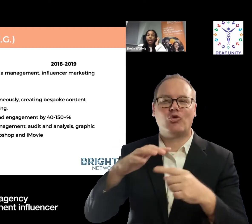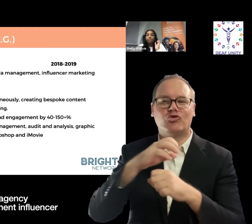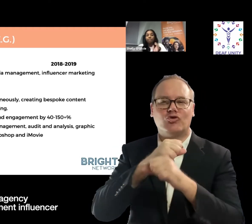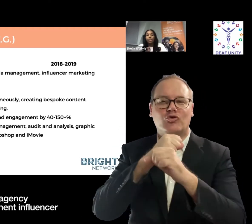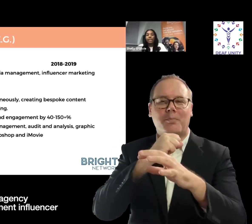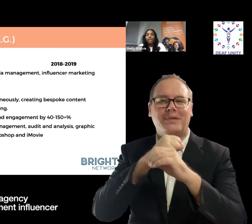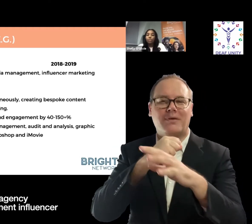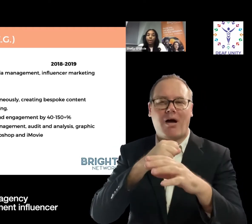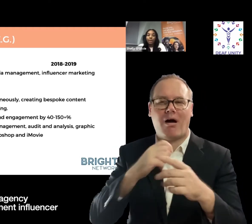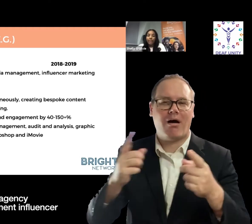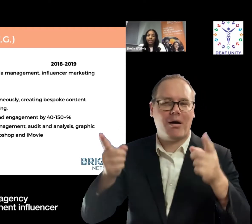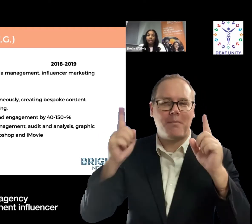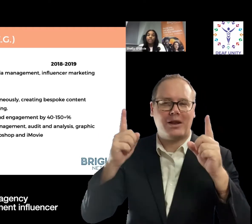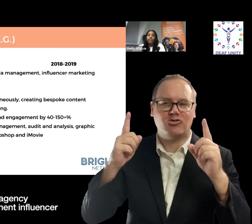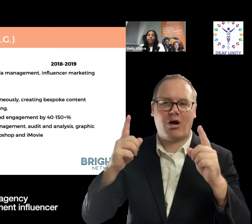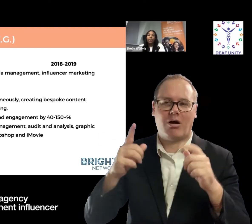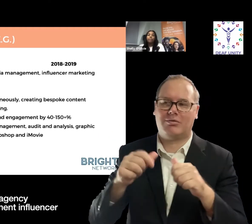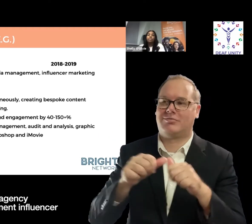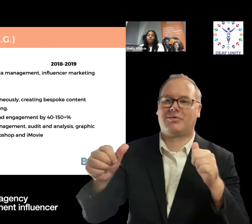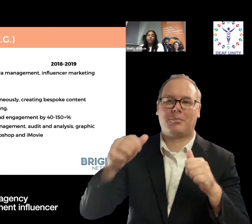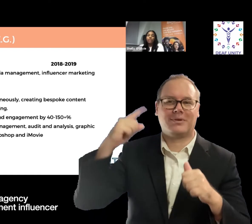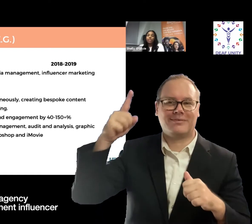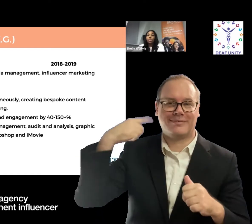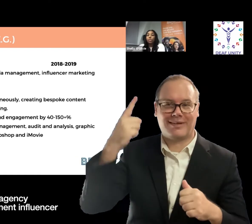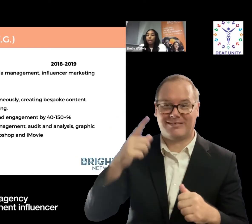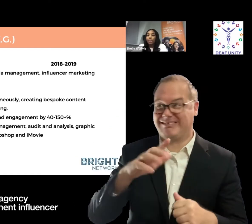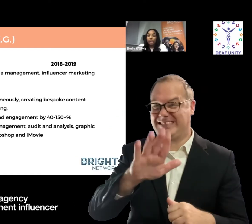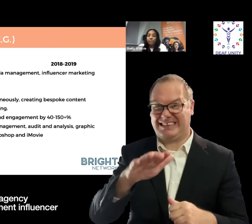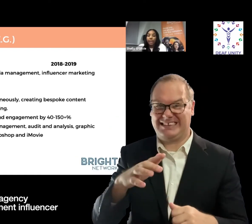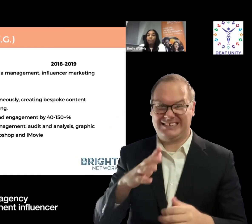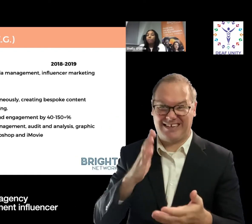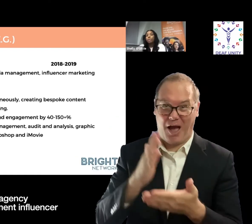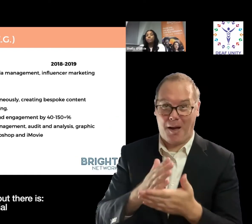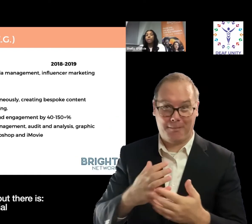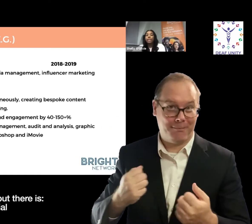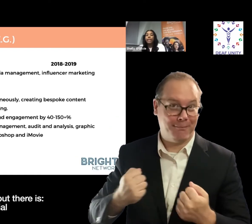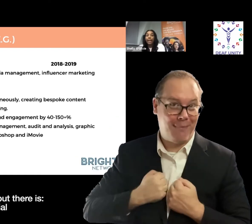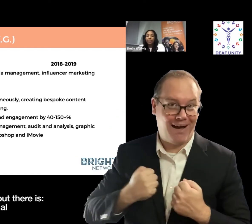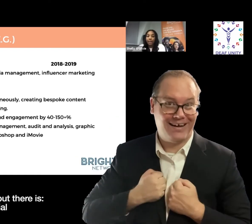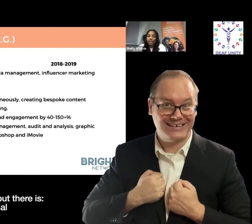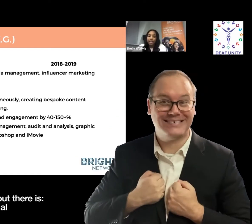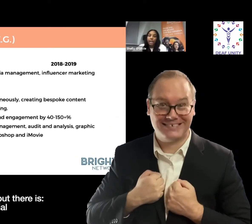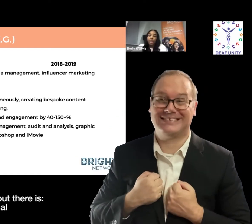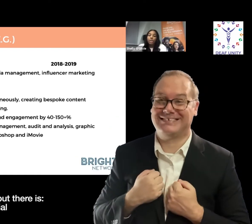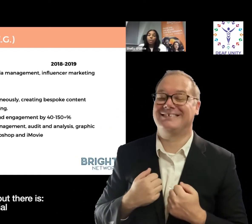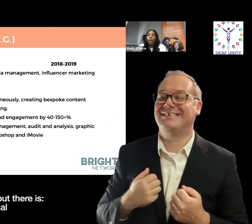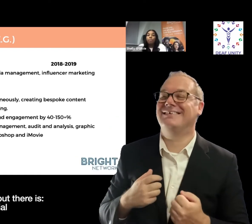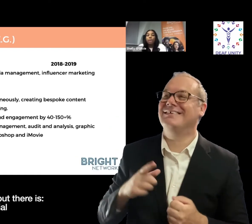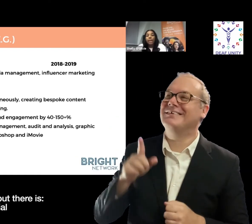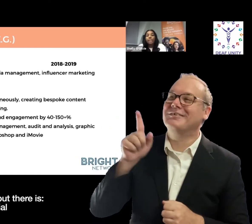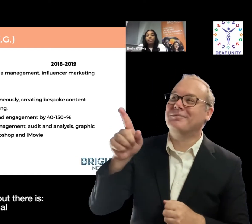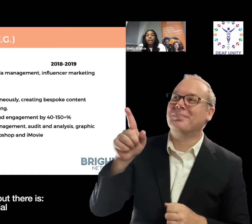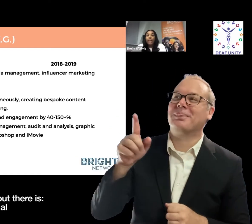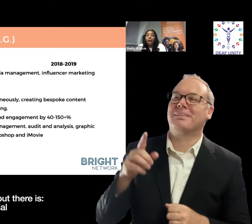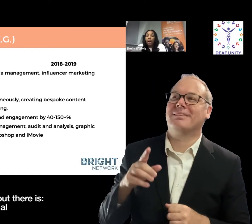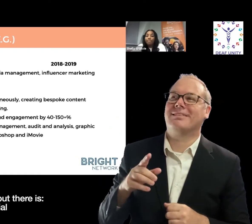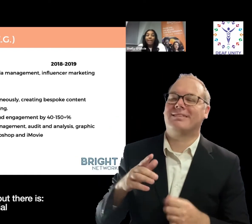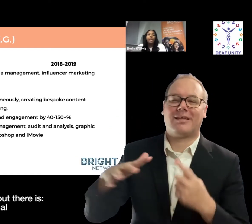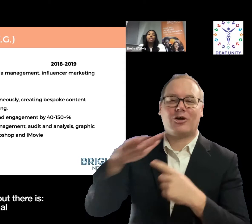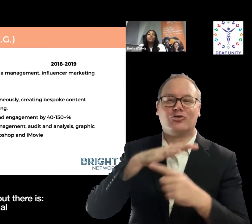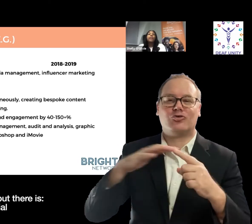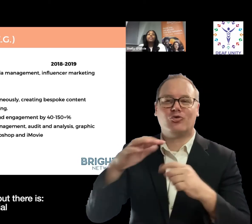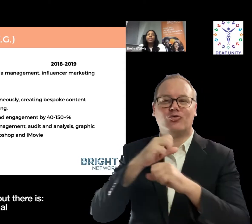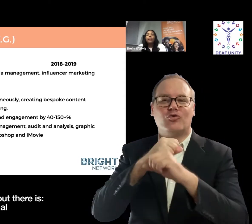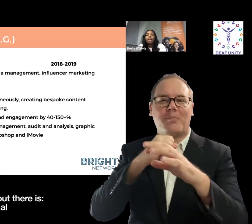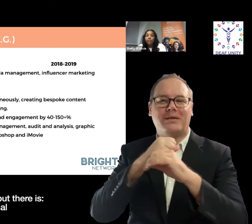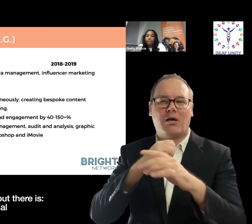is a digital marketing agency specializing in social media management, influencer marketing, and events. So what I put there is I